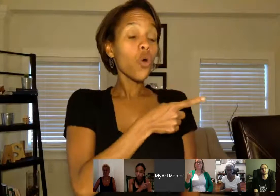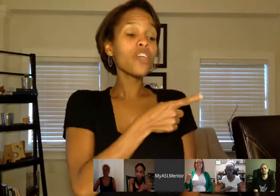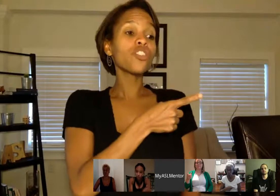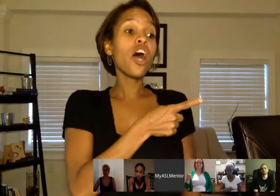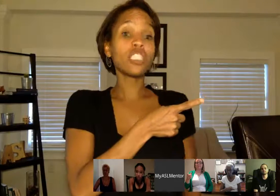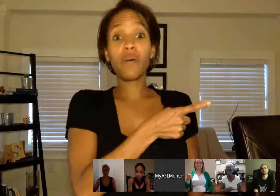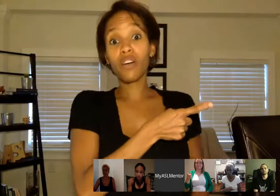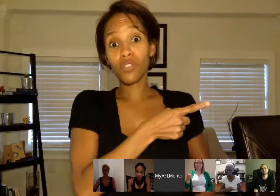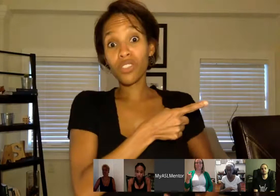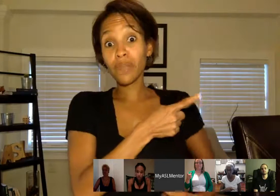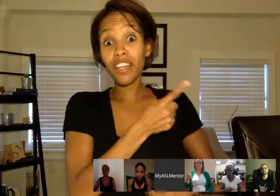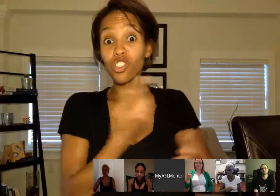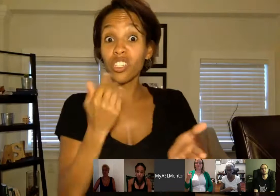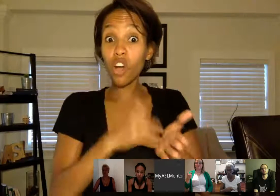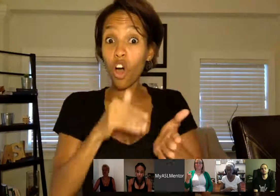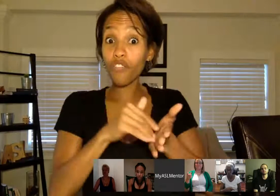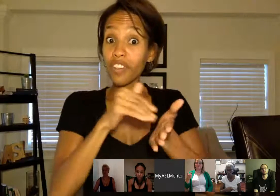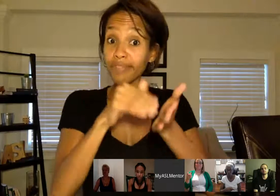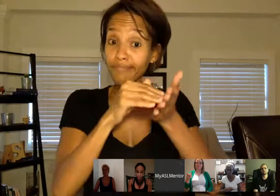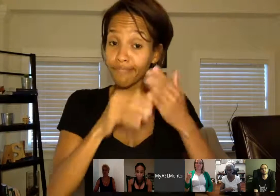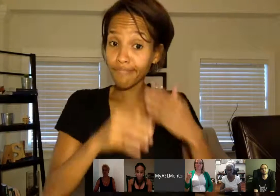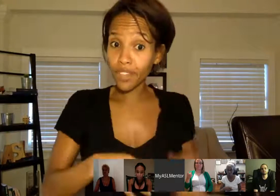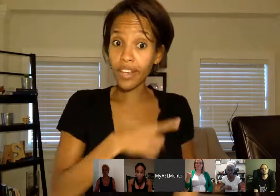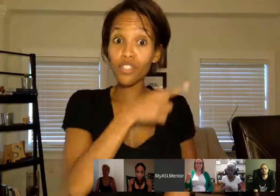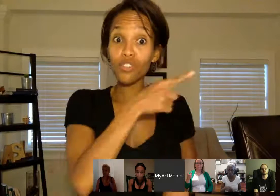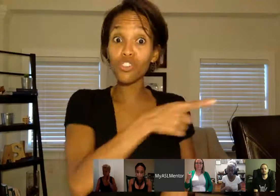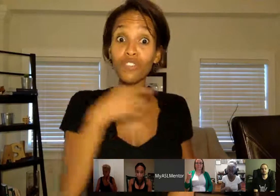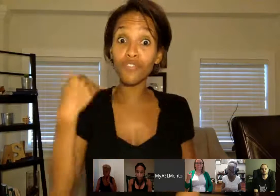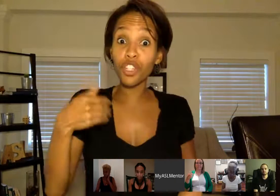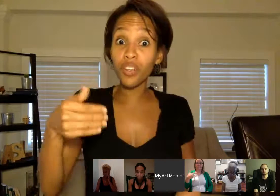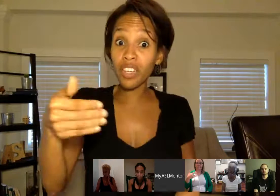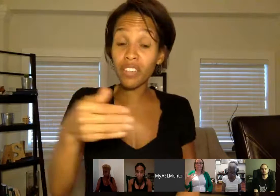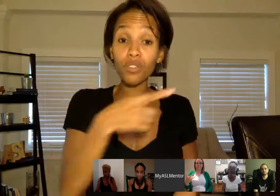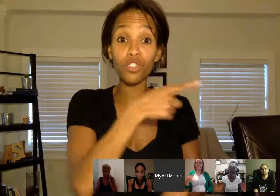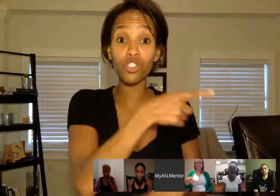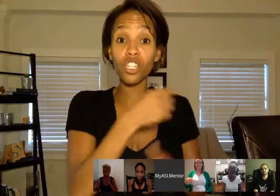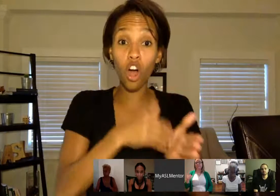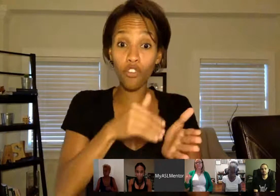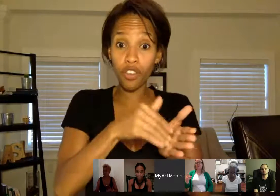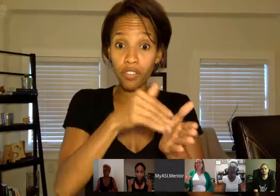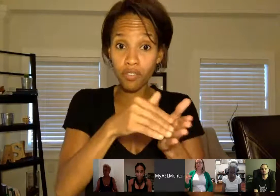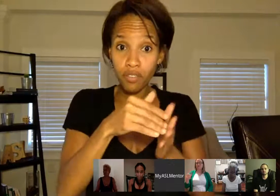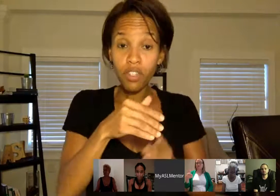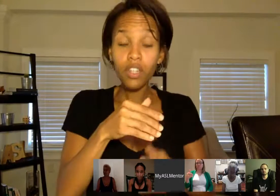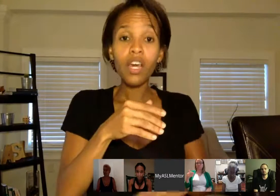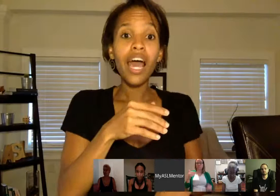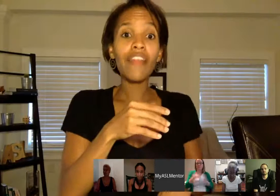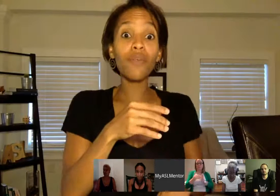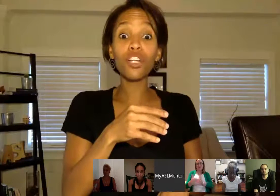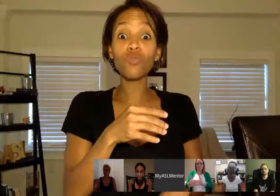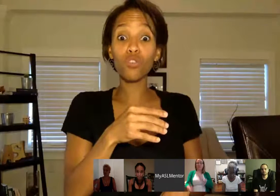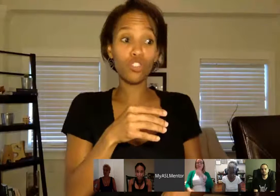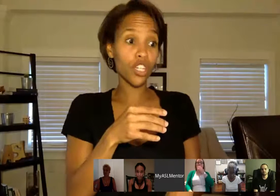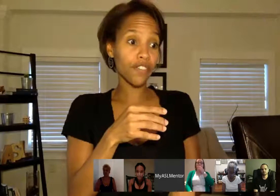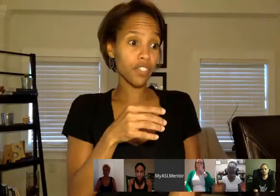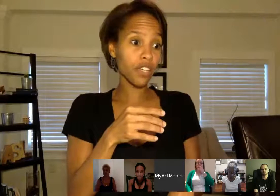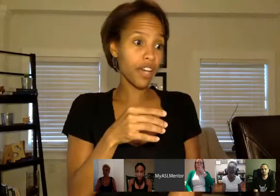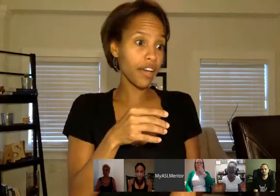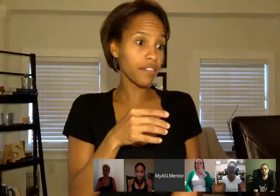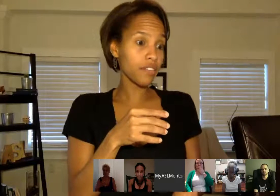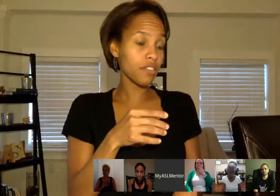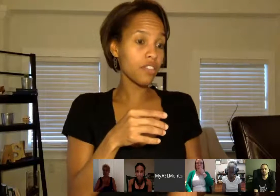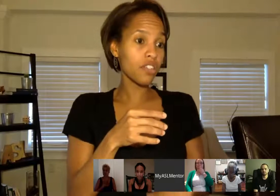She always talked about, so this is something that she did often. Okay, so she frequently or she often, and then we're going to roll